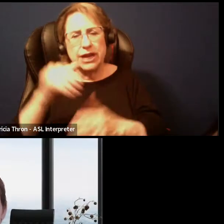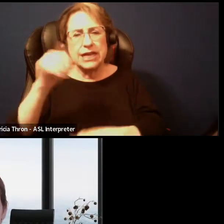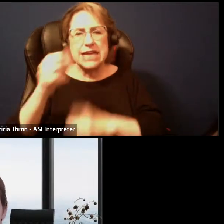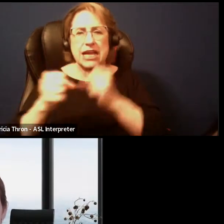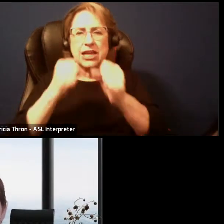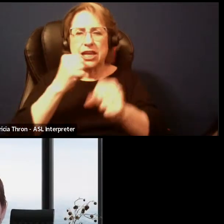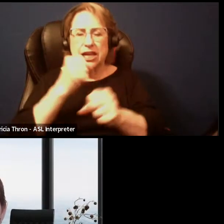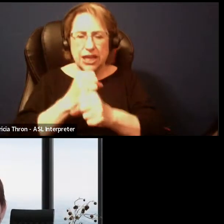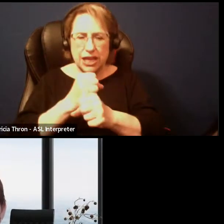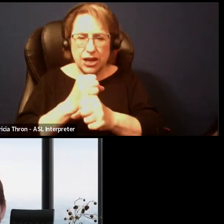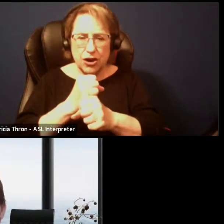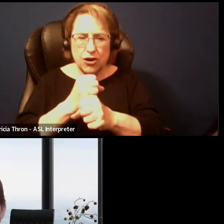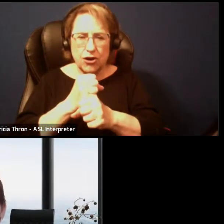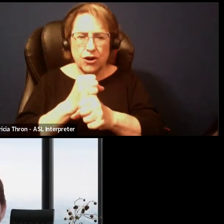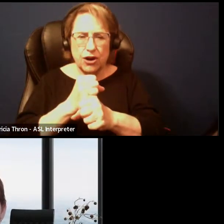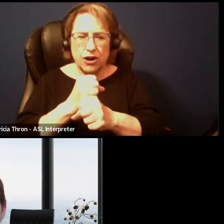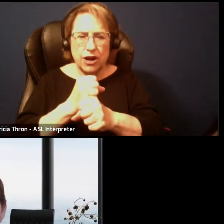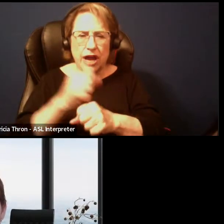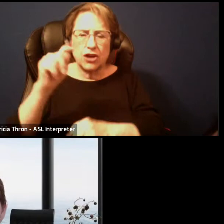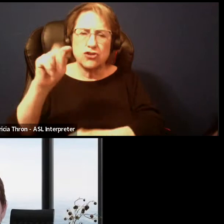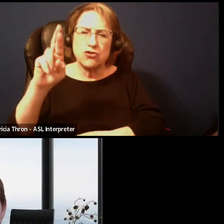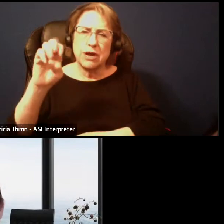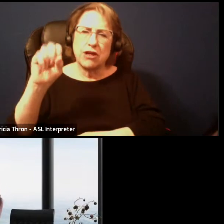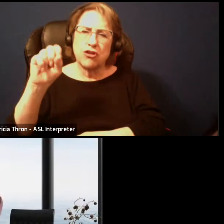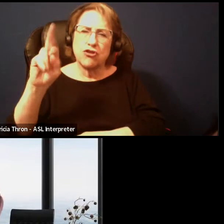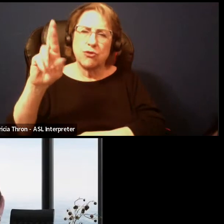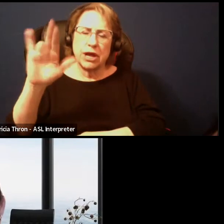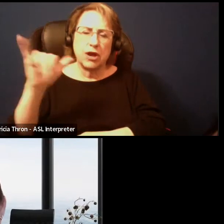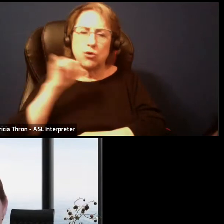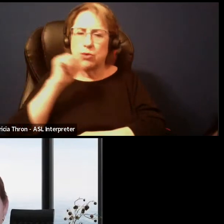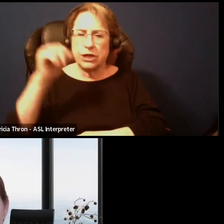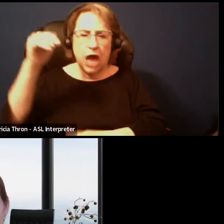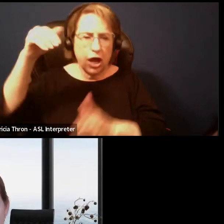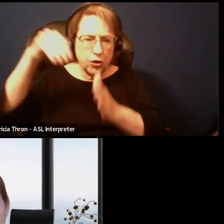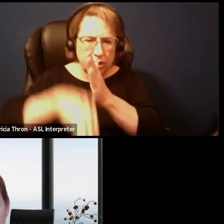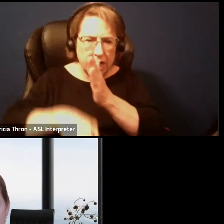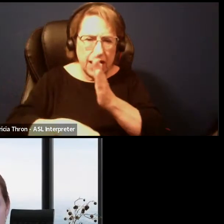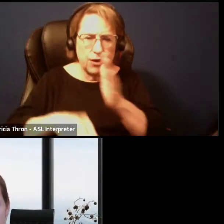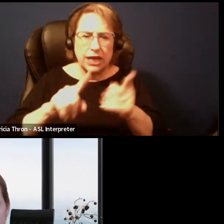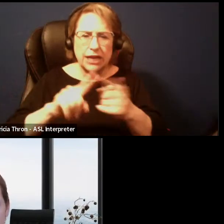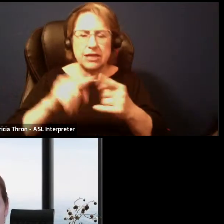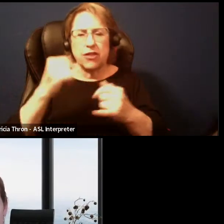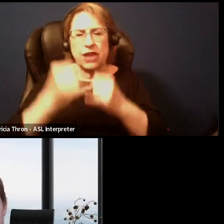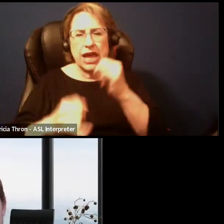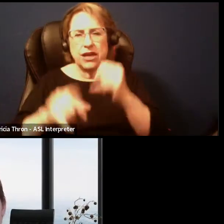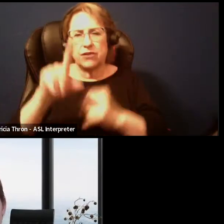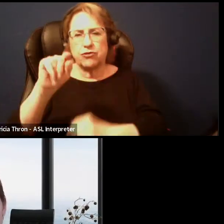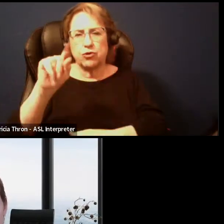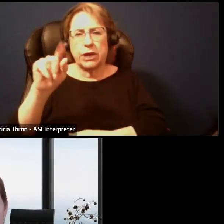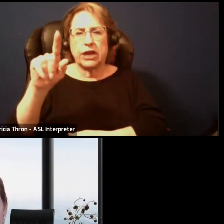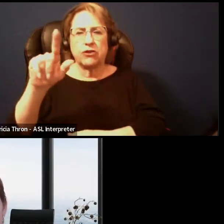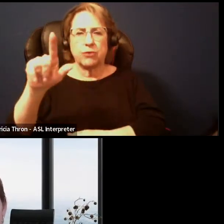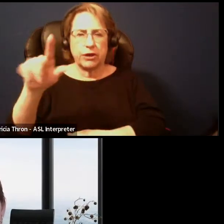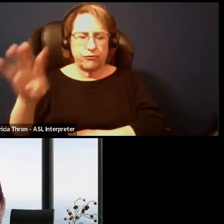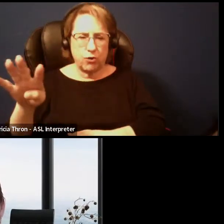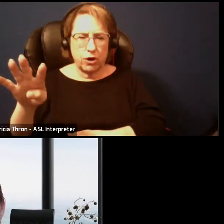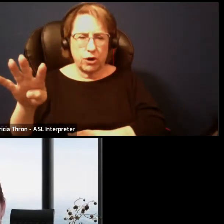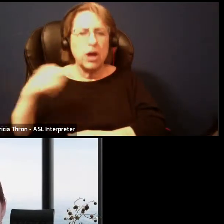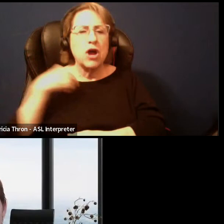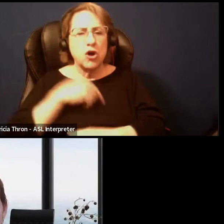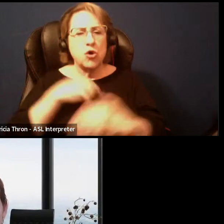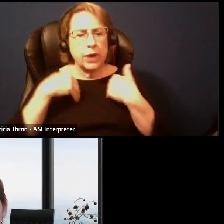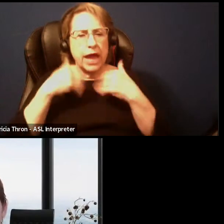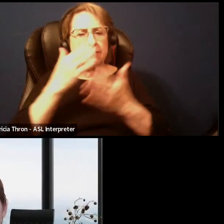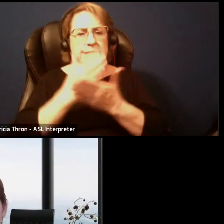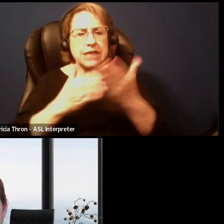down potentially until the end of 2024. And so while we do have a little bit of flexibility, if we want to get those projects